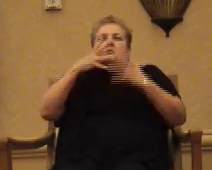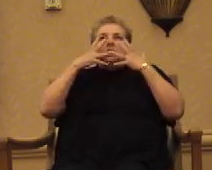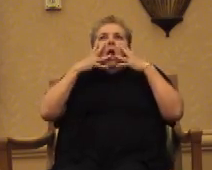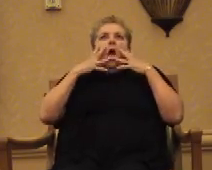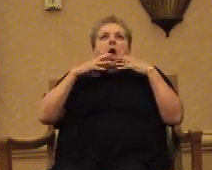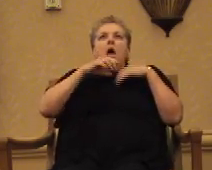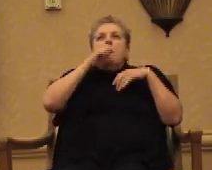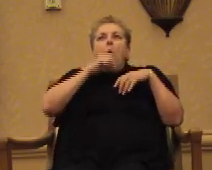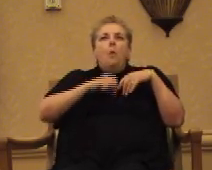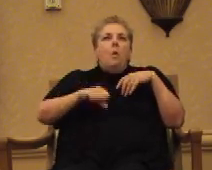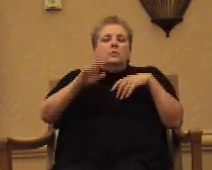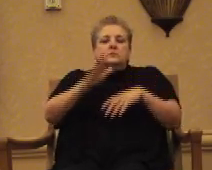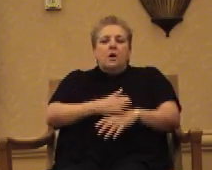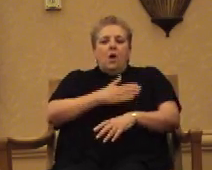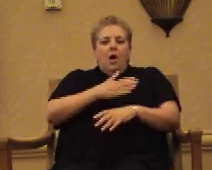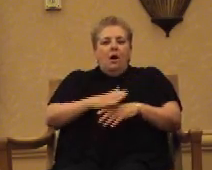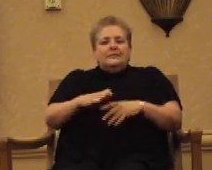wee small hours of the morning. I mean,